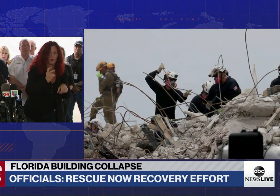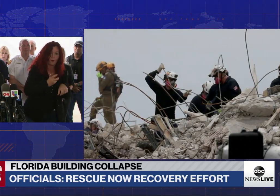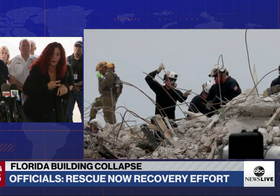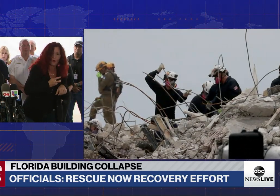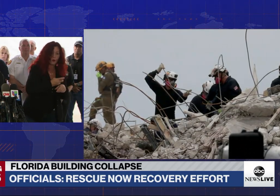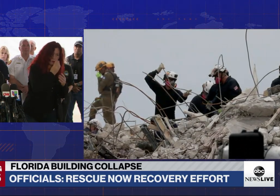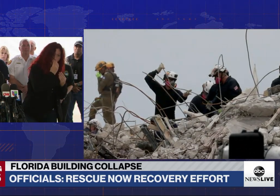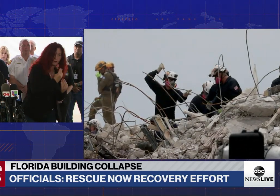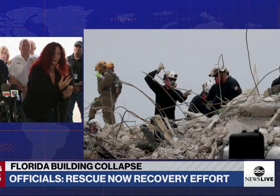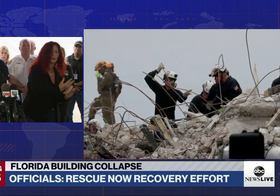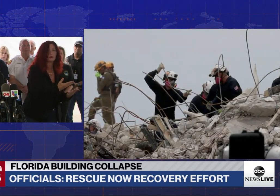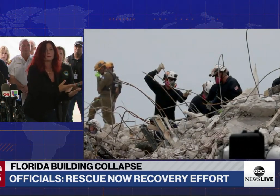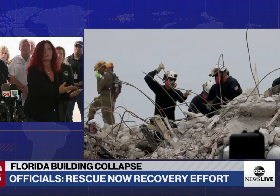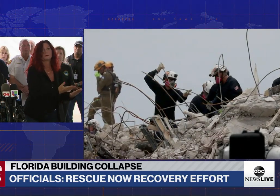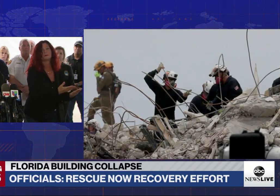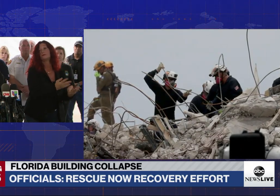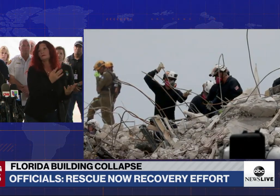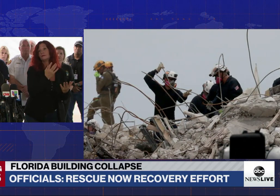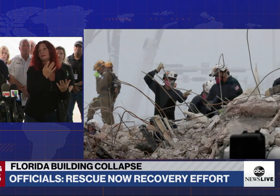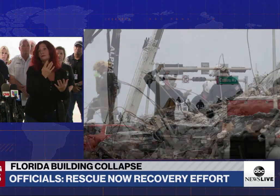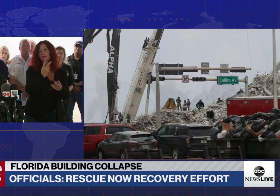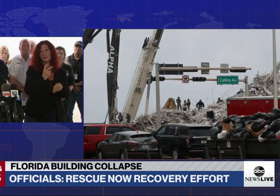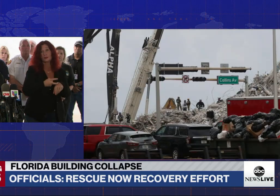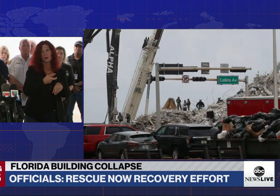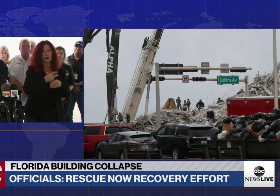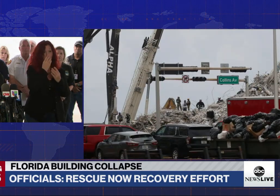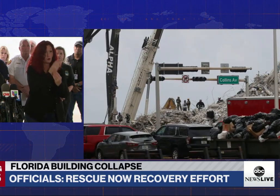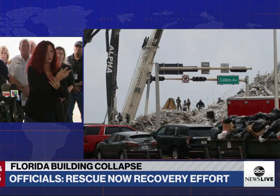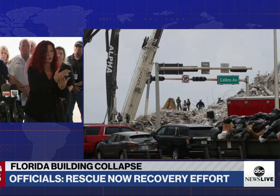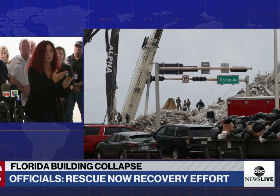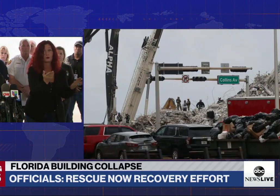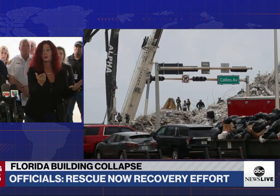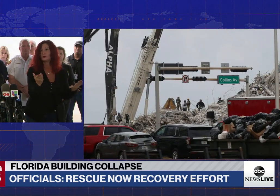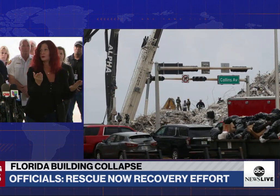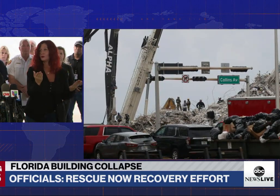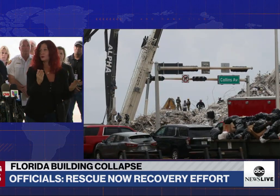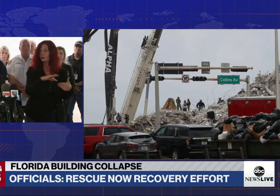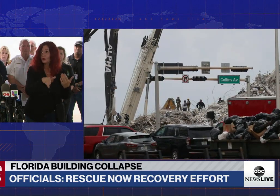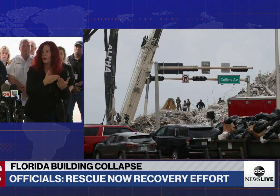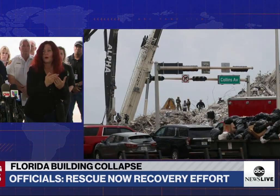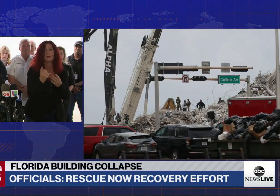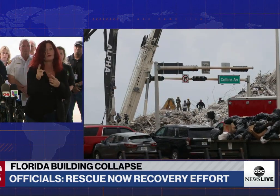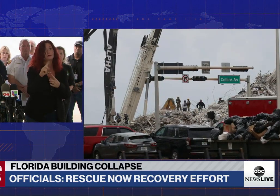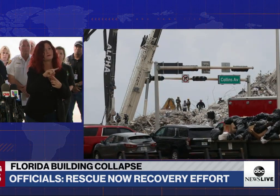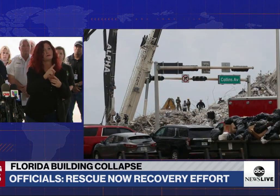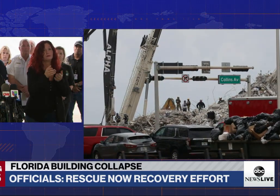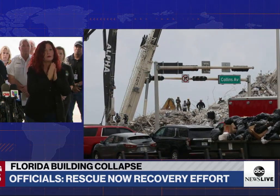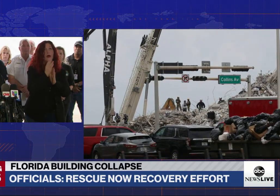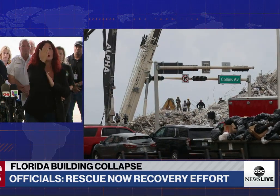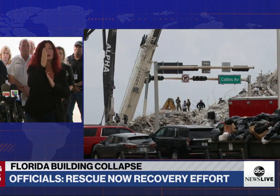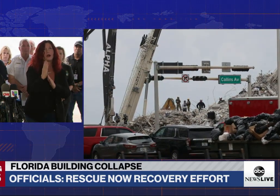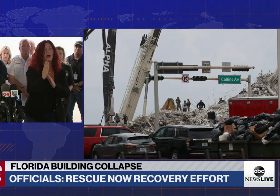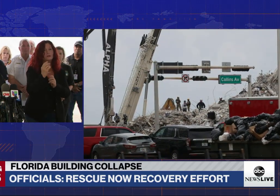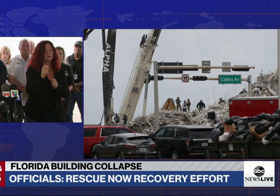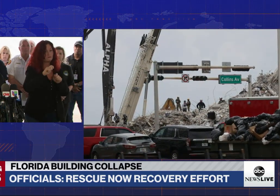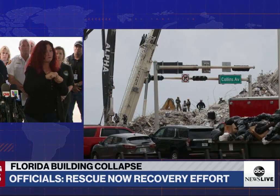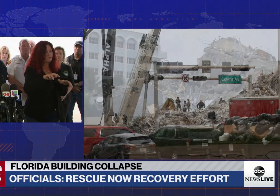hearts, and in quiet moments for a miracle. We have all asked God for a miracle.